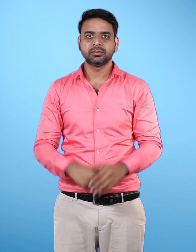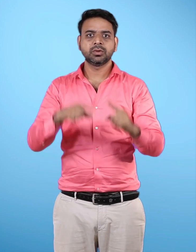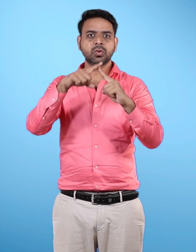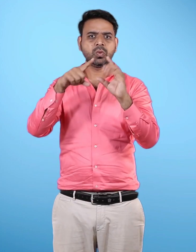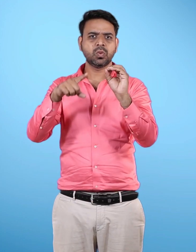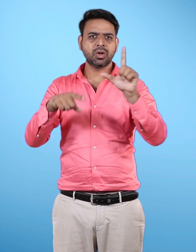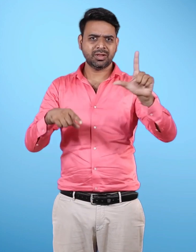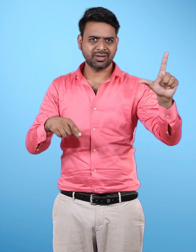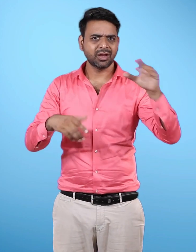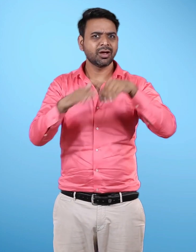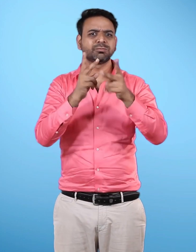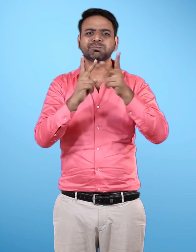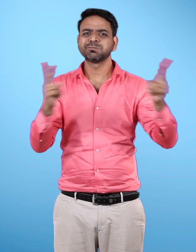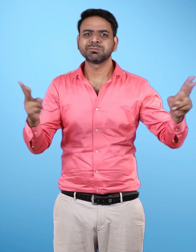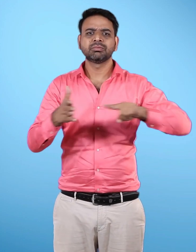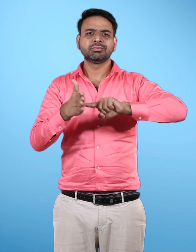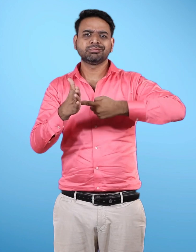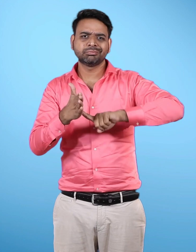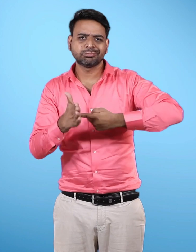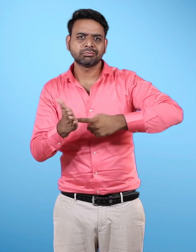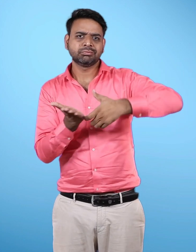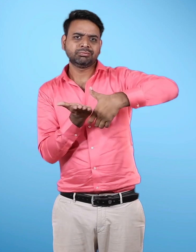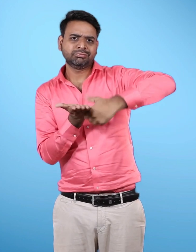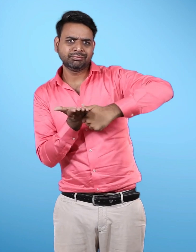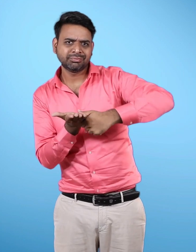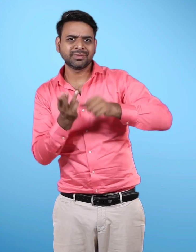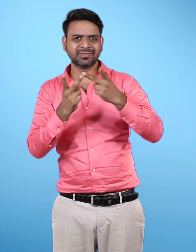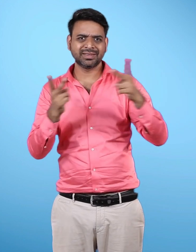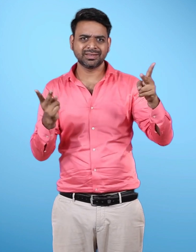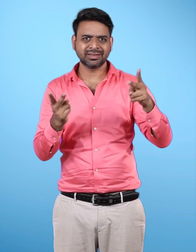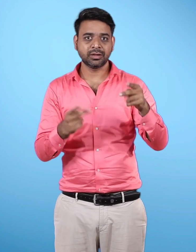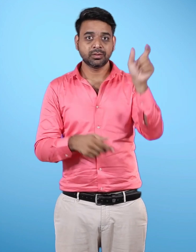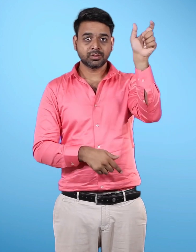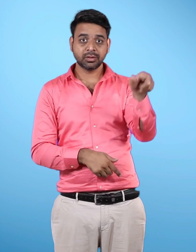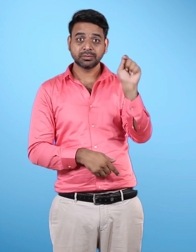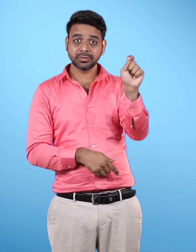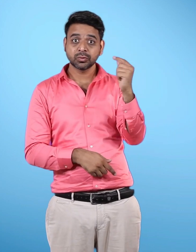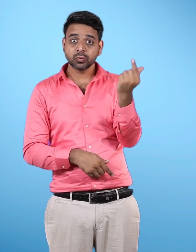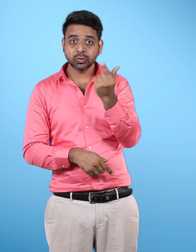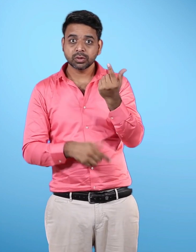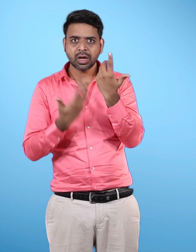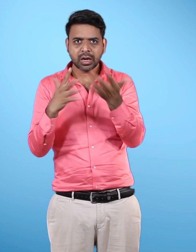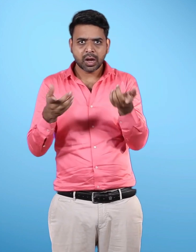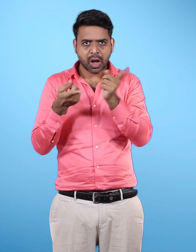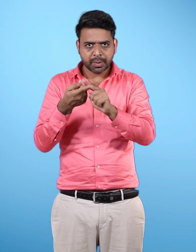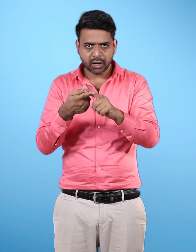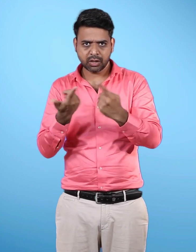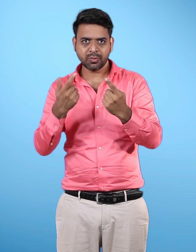The handles of the tools like screwdrivers and pliers used by electricians for repair work usually